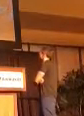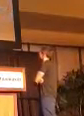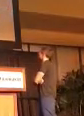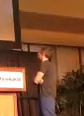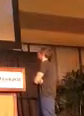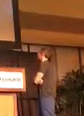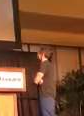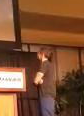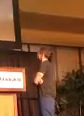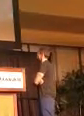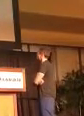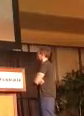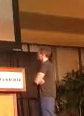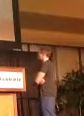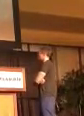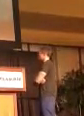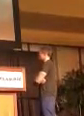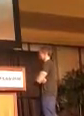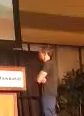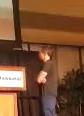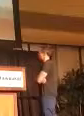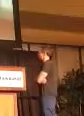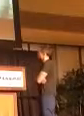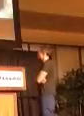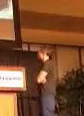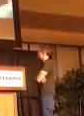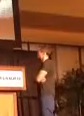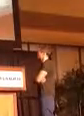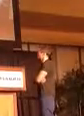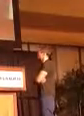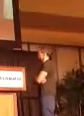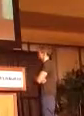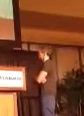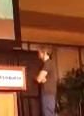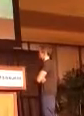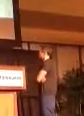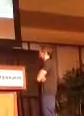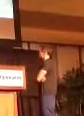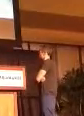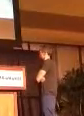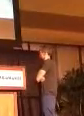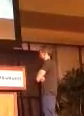Your feet are stuck, no, they cannot move.